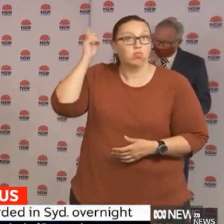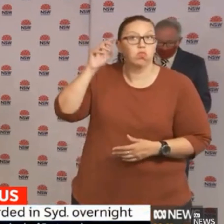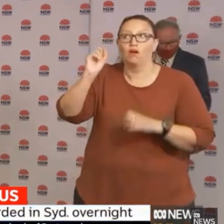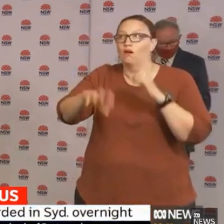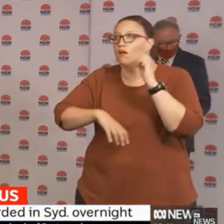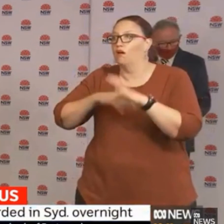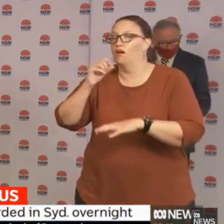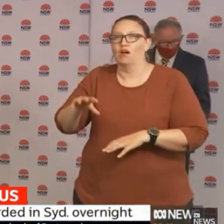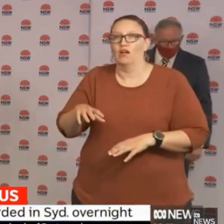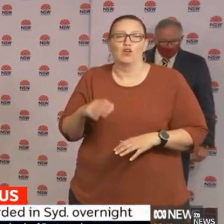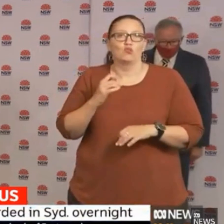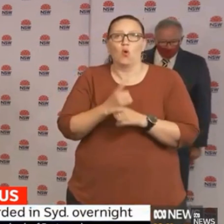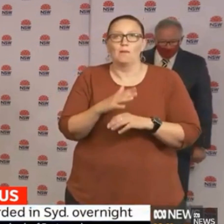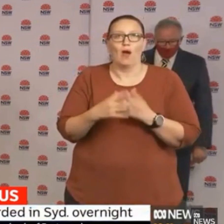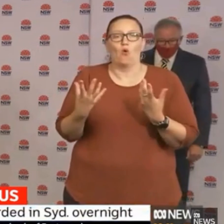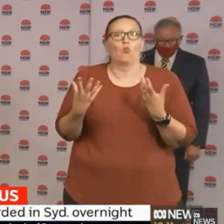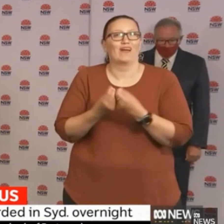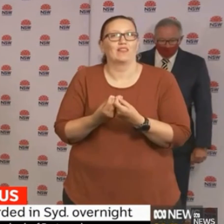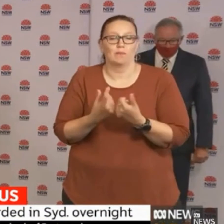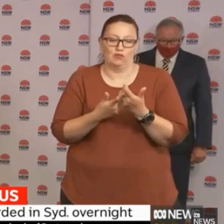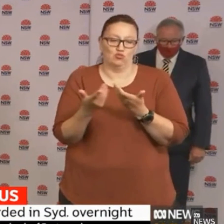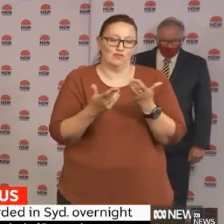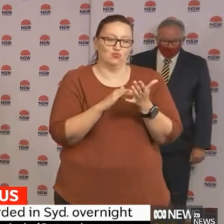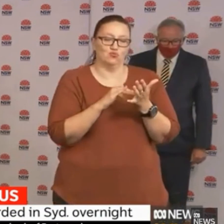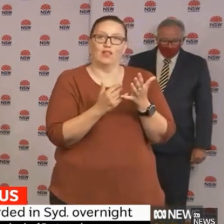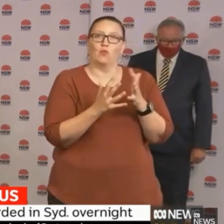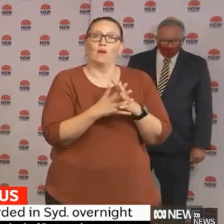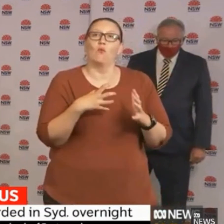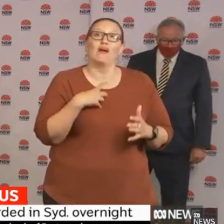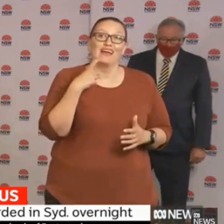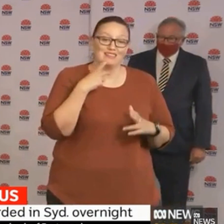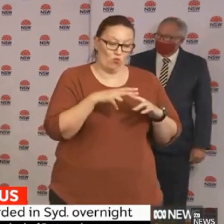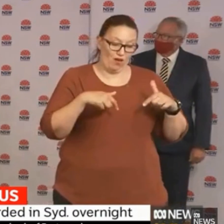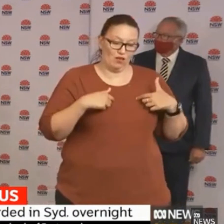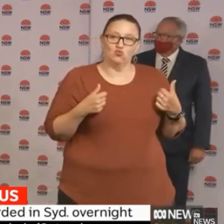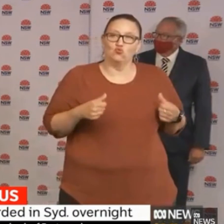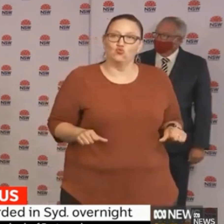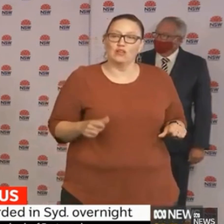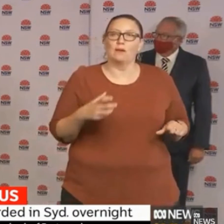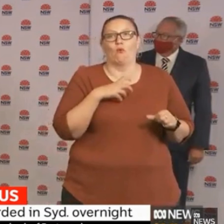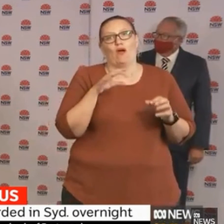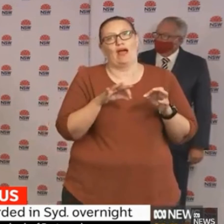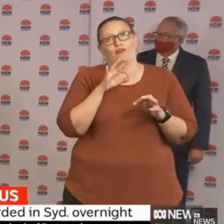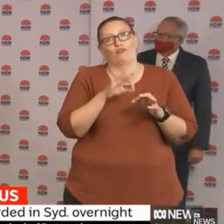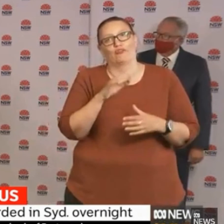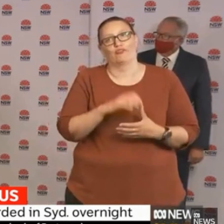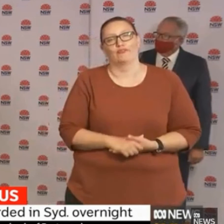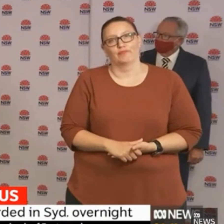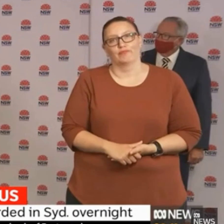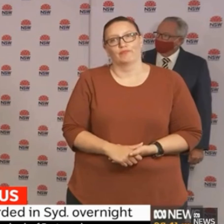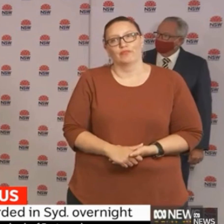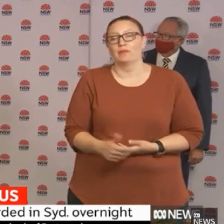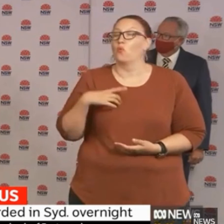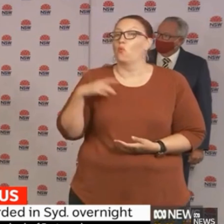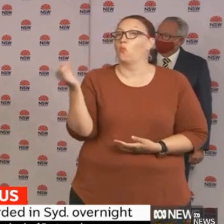up. They don't talk about their dependents. But the Service New South Wales app is easier to use for us, and it's more accurate because you only need to put in